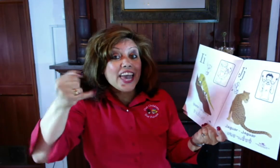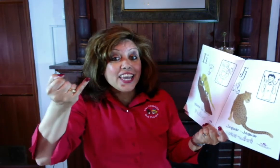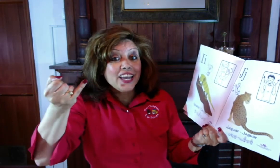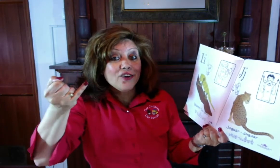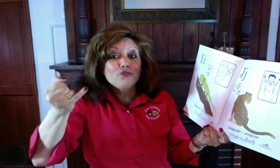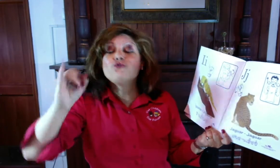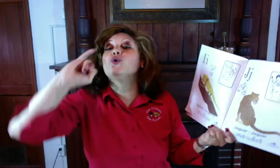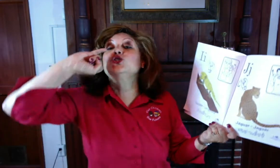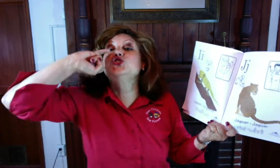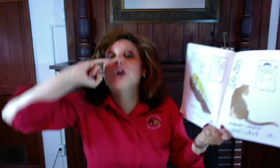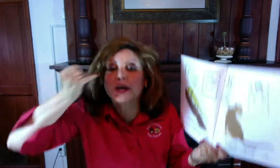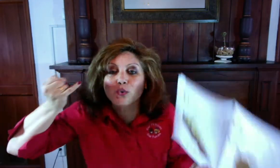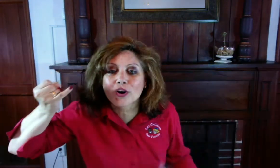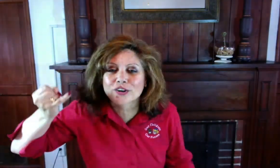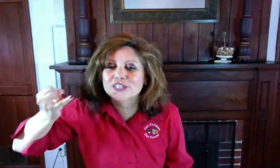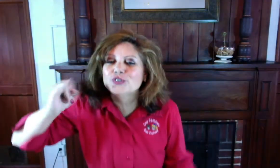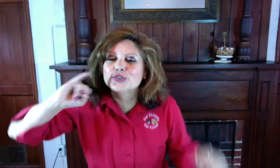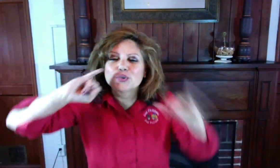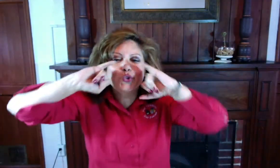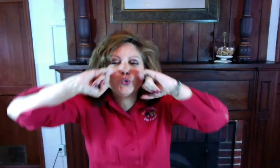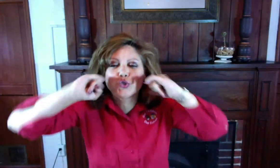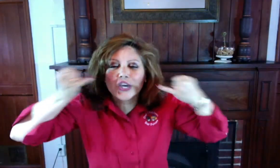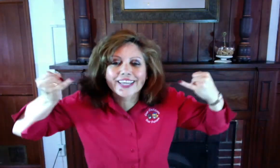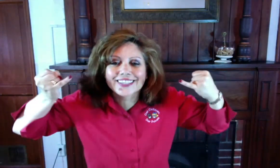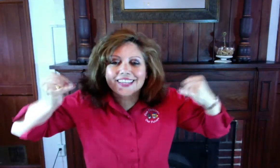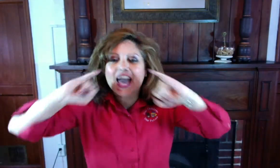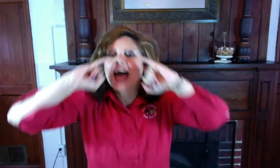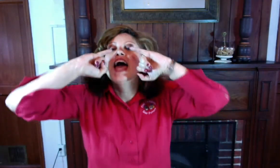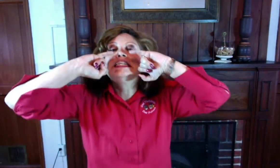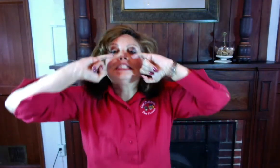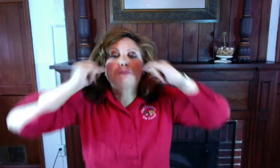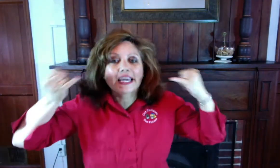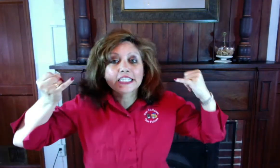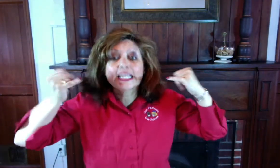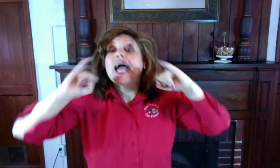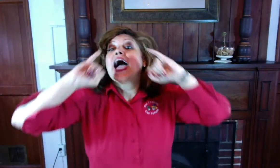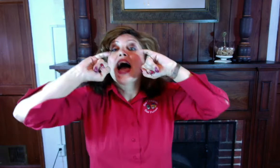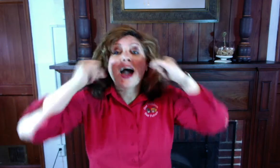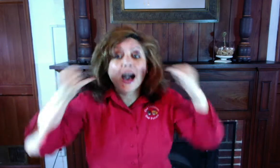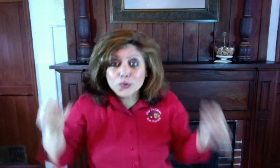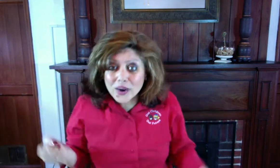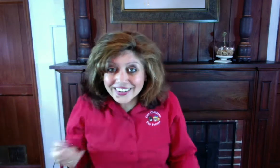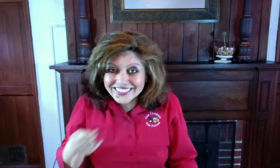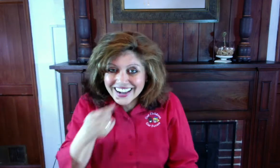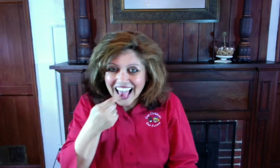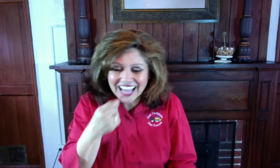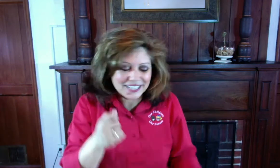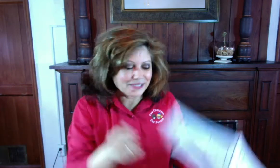J for jaguar, you could do two J's, in Spanish jaguar.